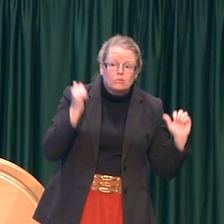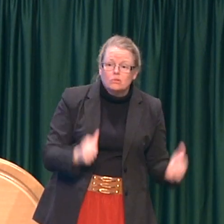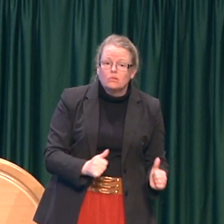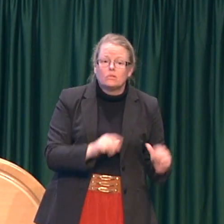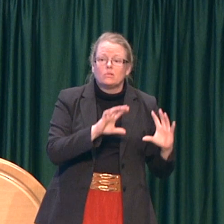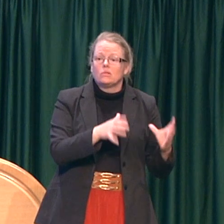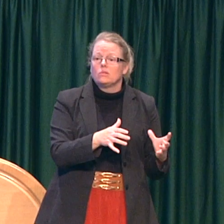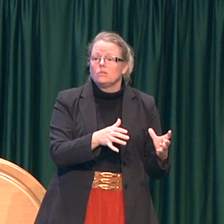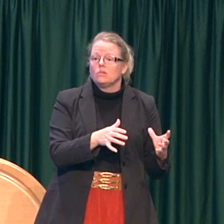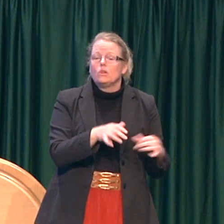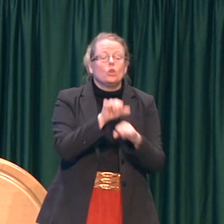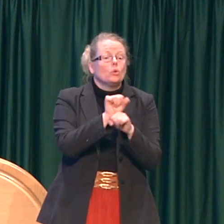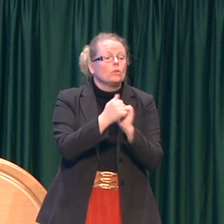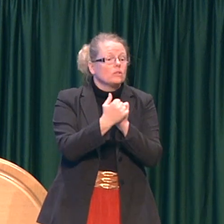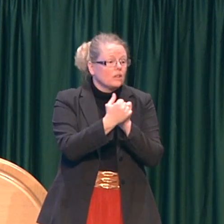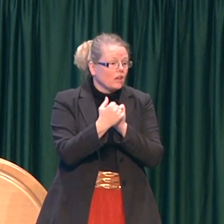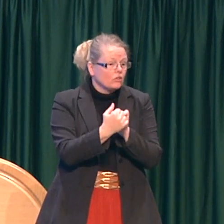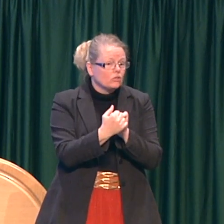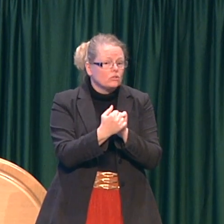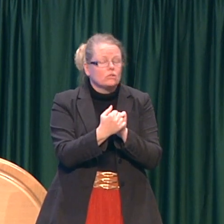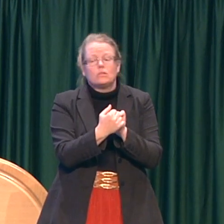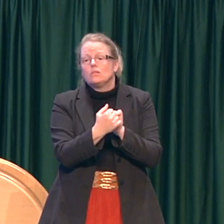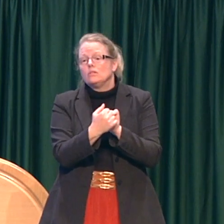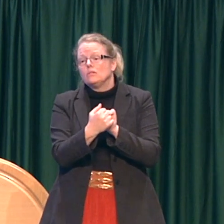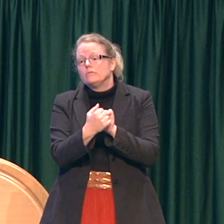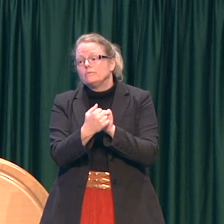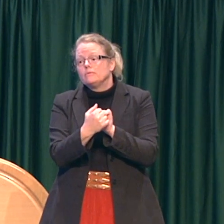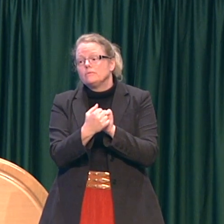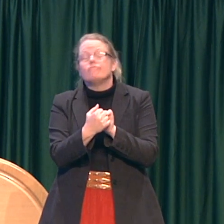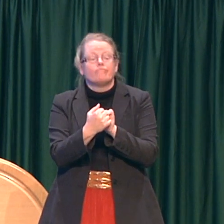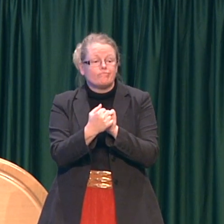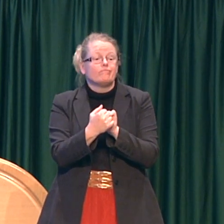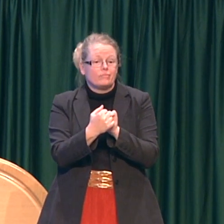aging community who are losing their hearing, all work together.